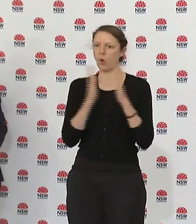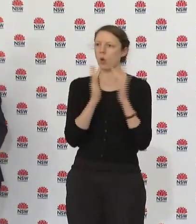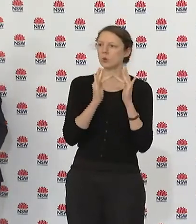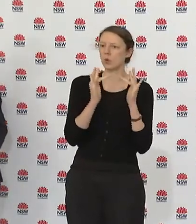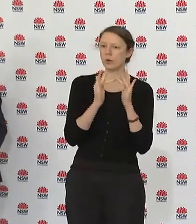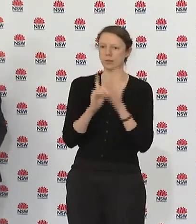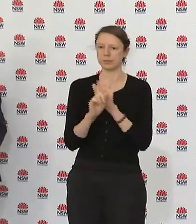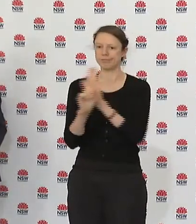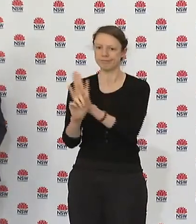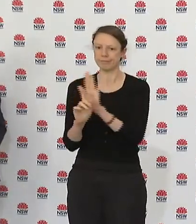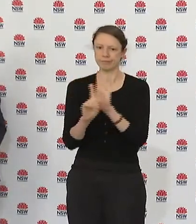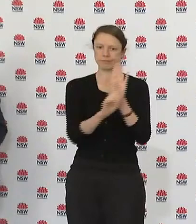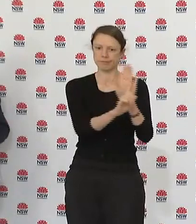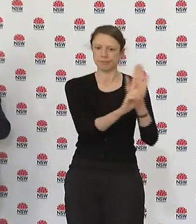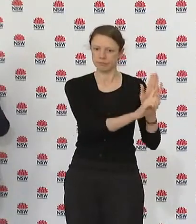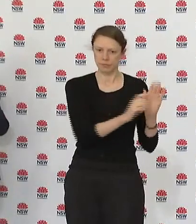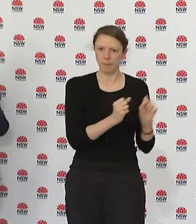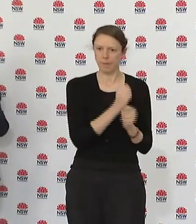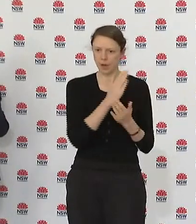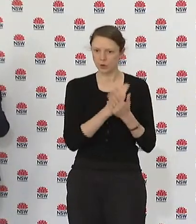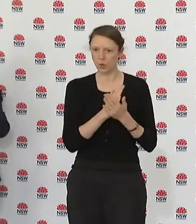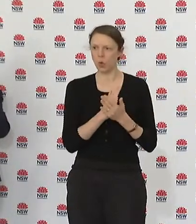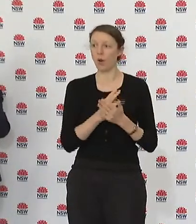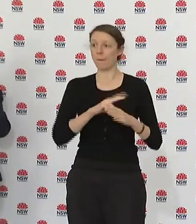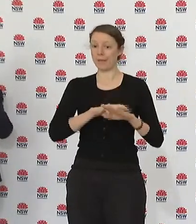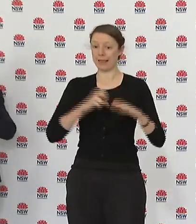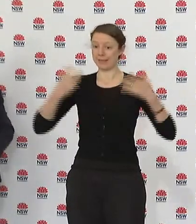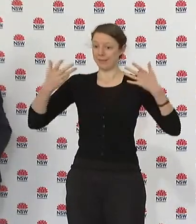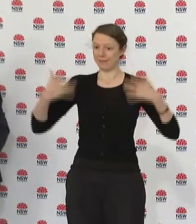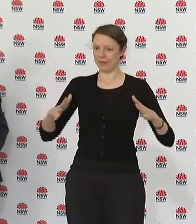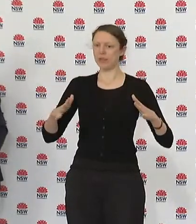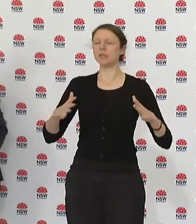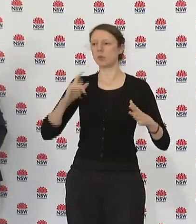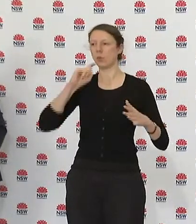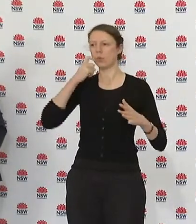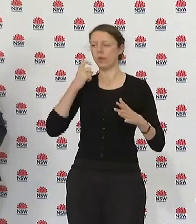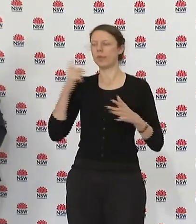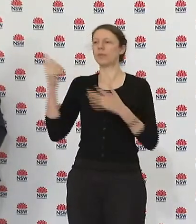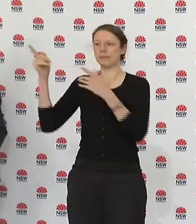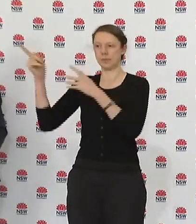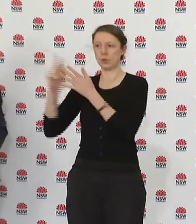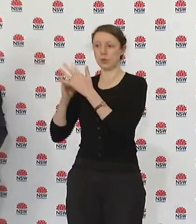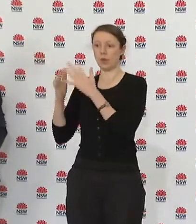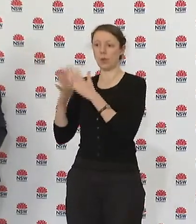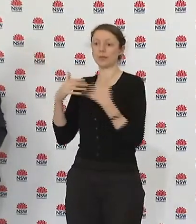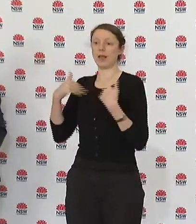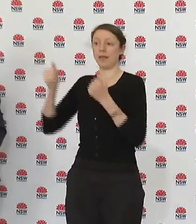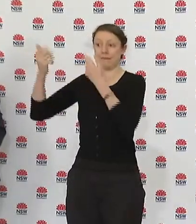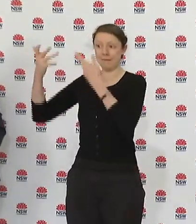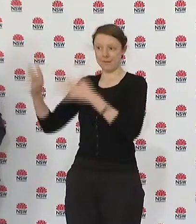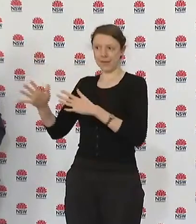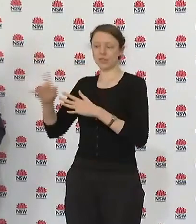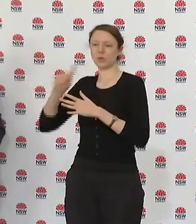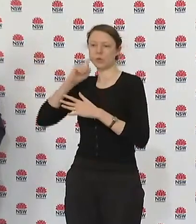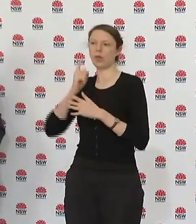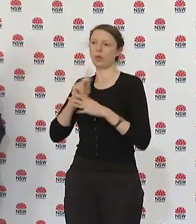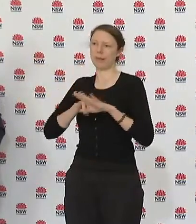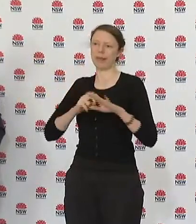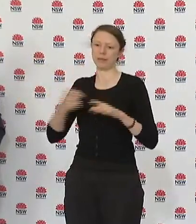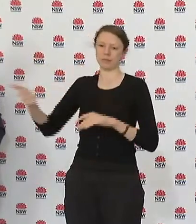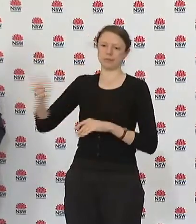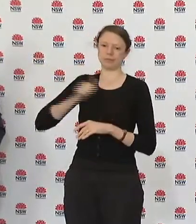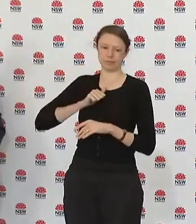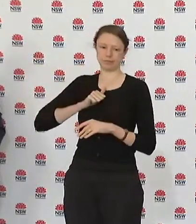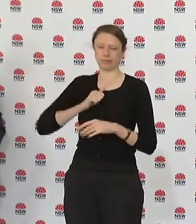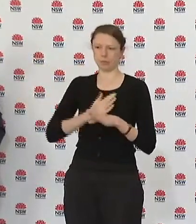like, and then police will move in after that to take whatever action they think is necessary. Minister Hazard, Minister Hazard. Details from New South